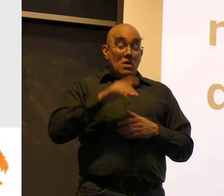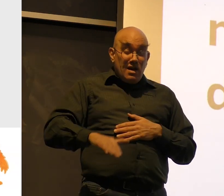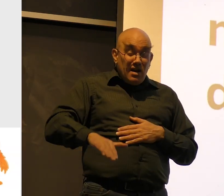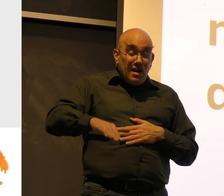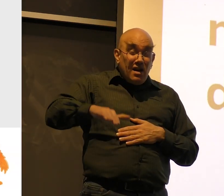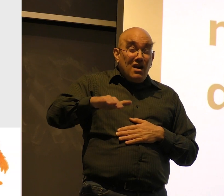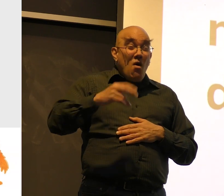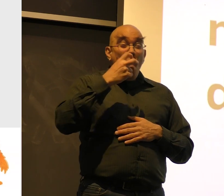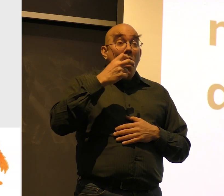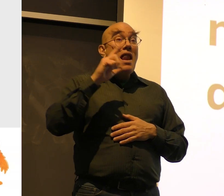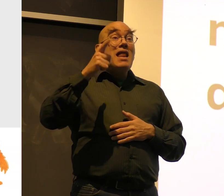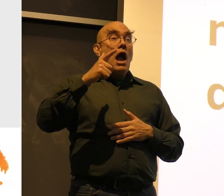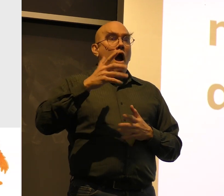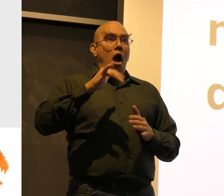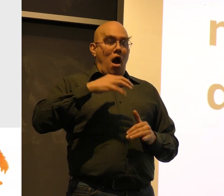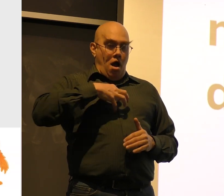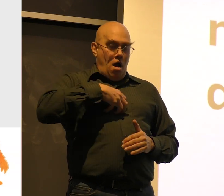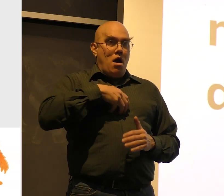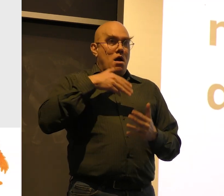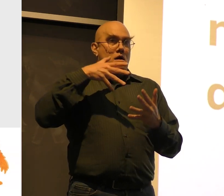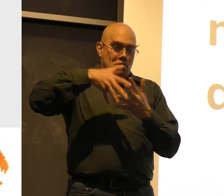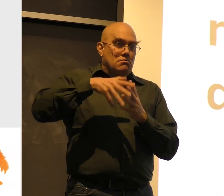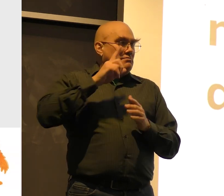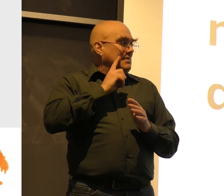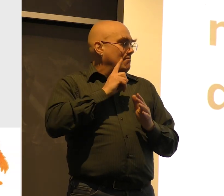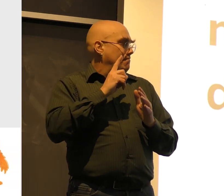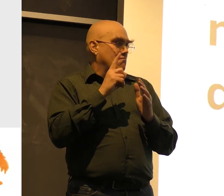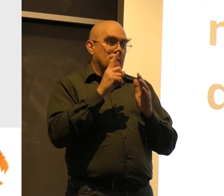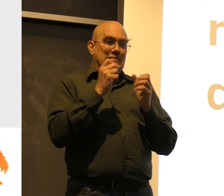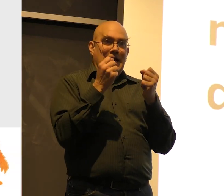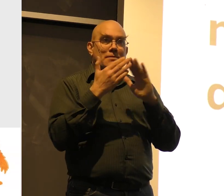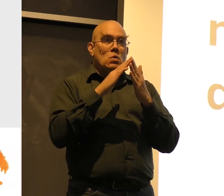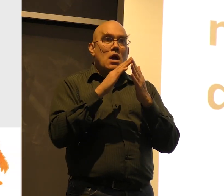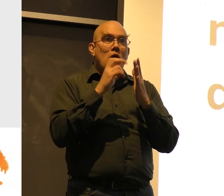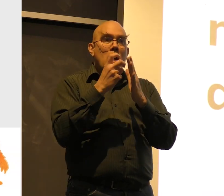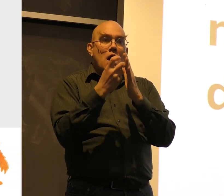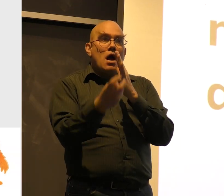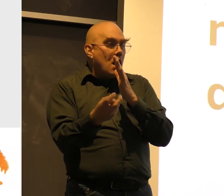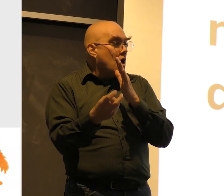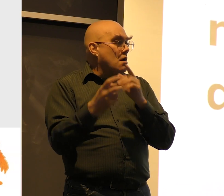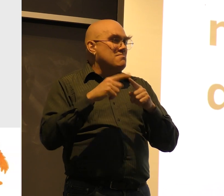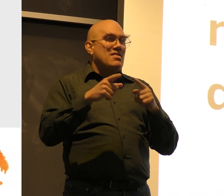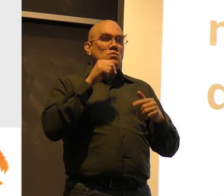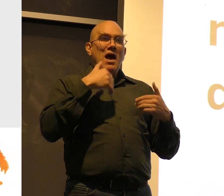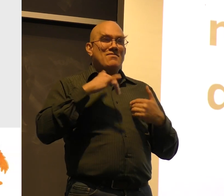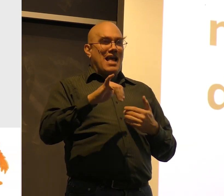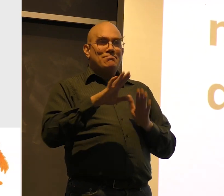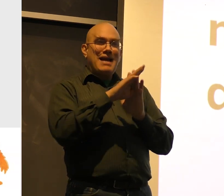And deaf people who have grown up oral and then later make that shift into the deaf signing community, but